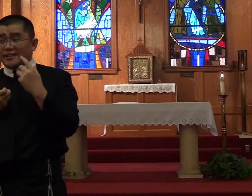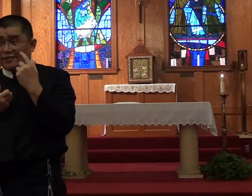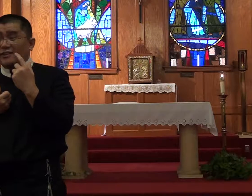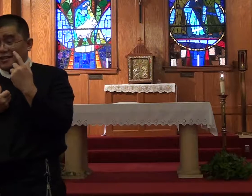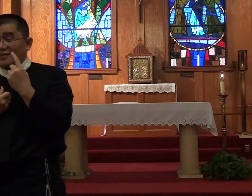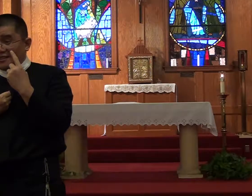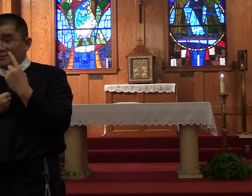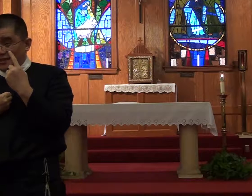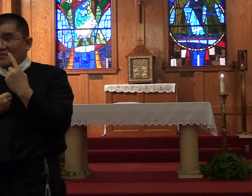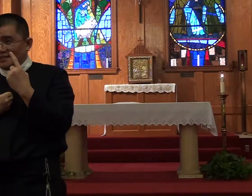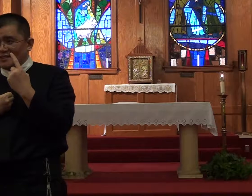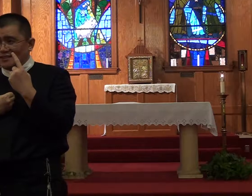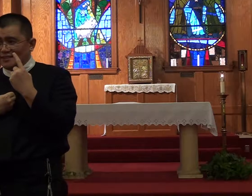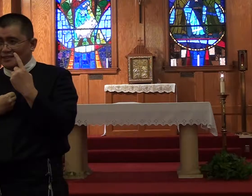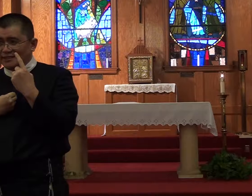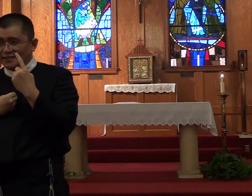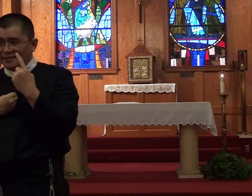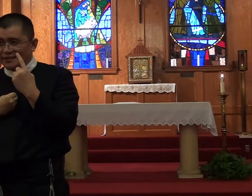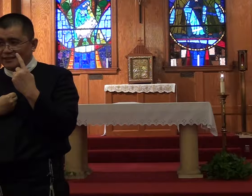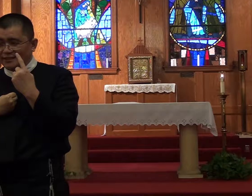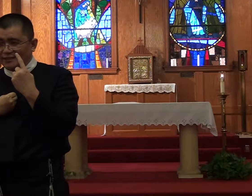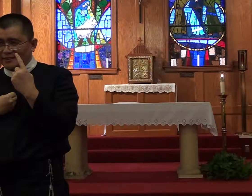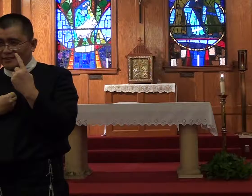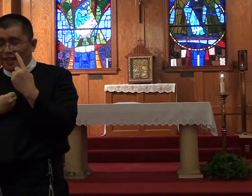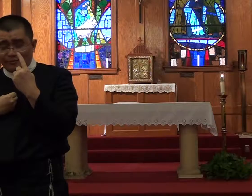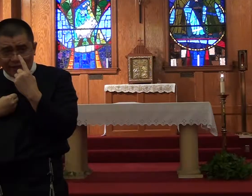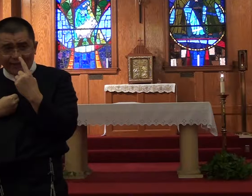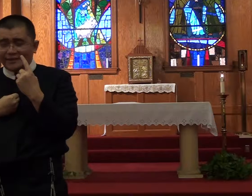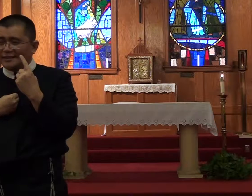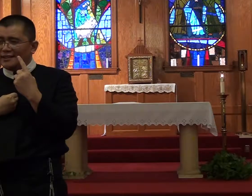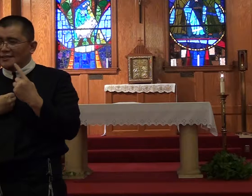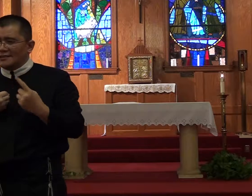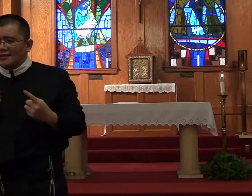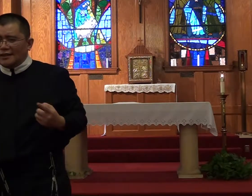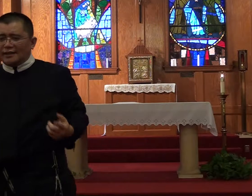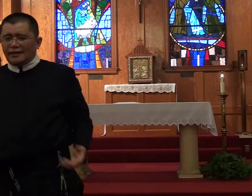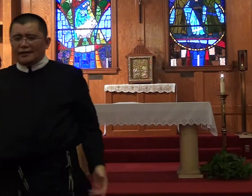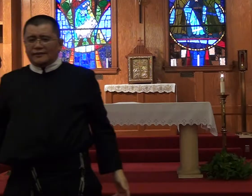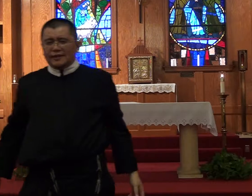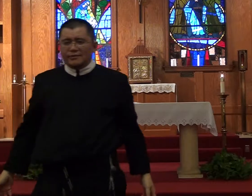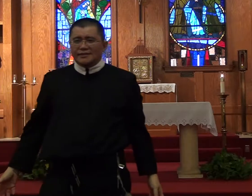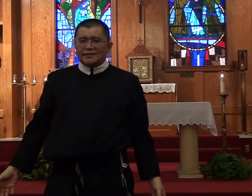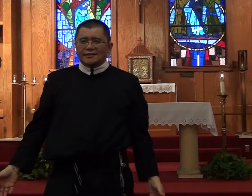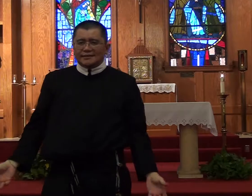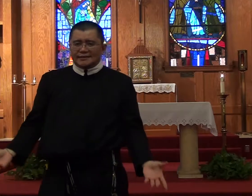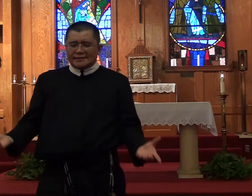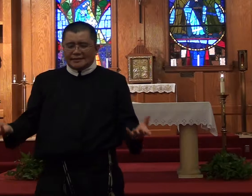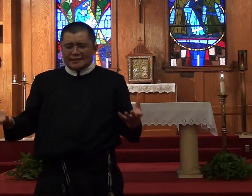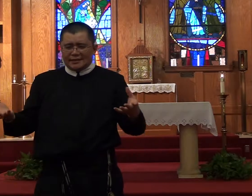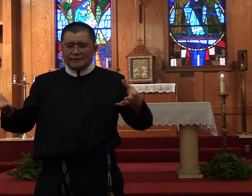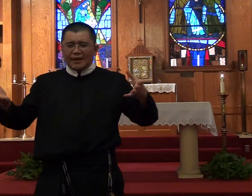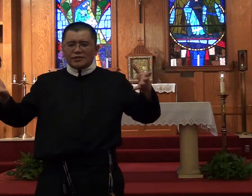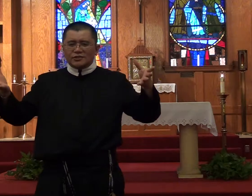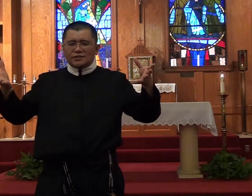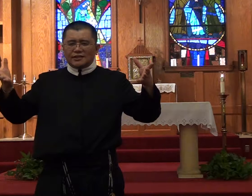call him, he's present. I mean it. So when I breathe in, imagine the name of